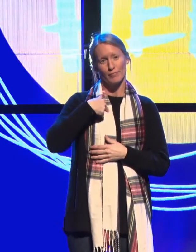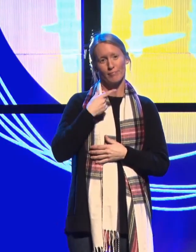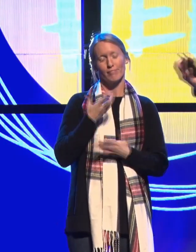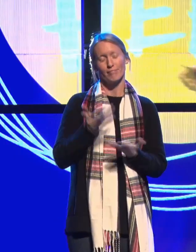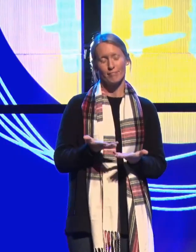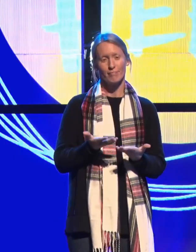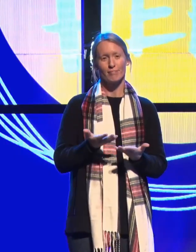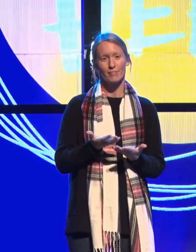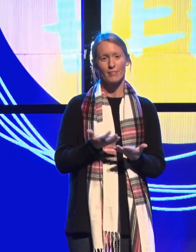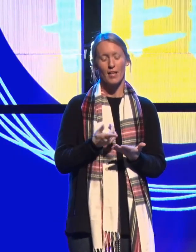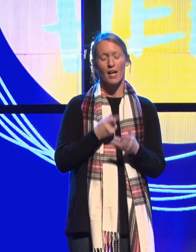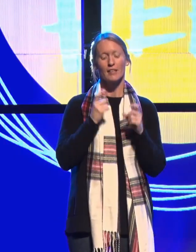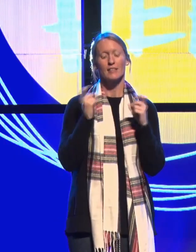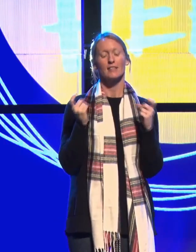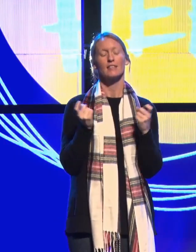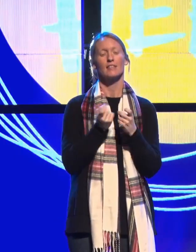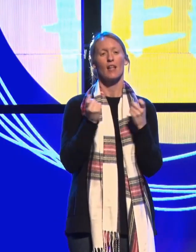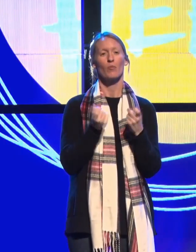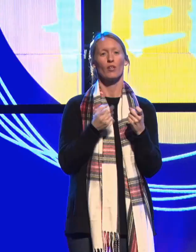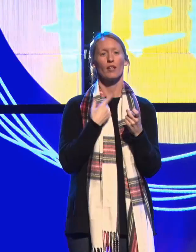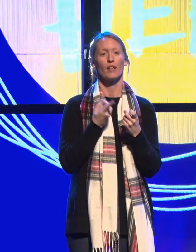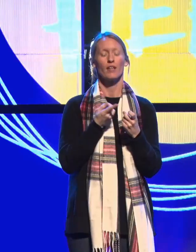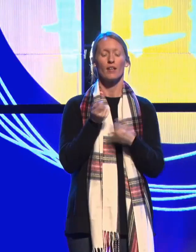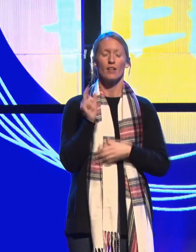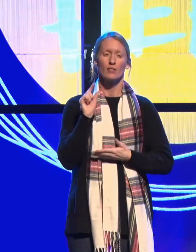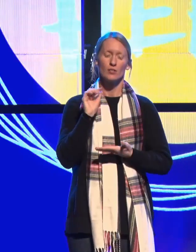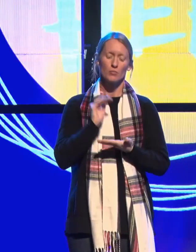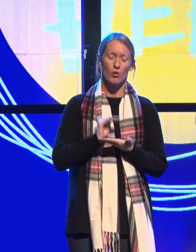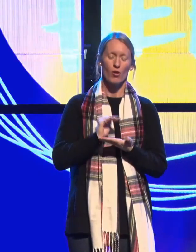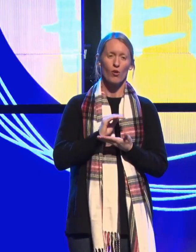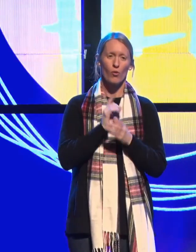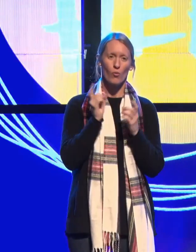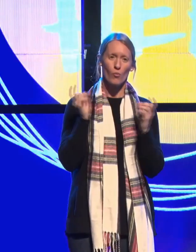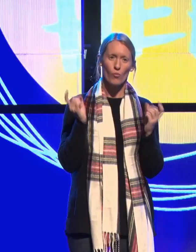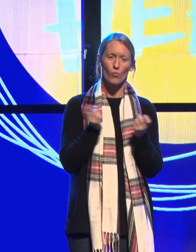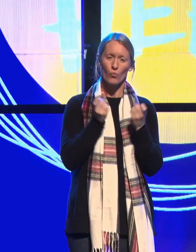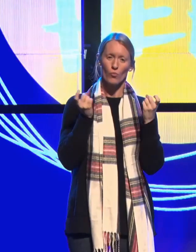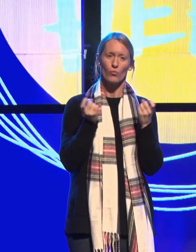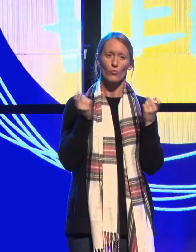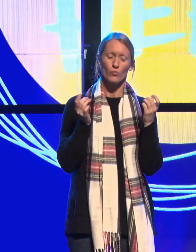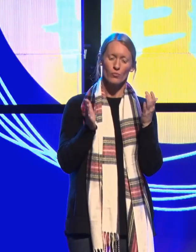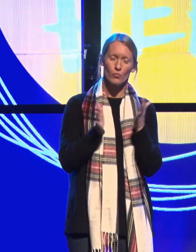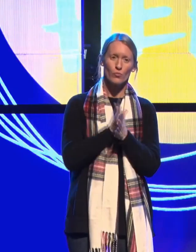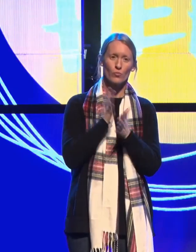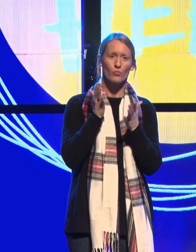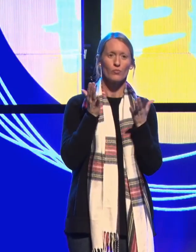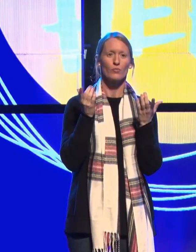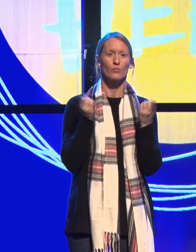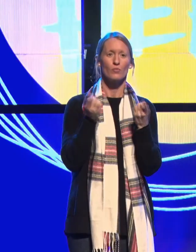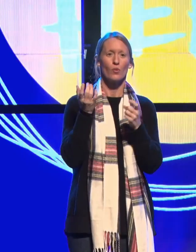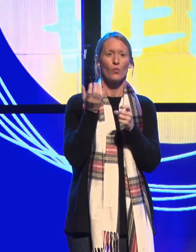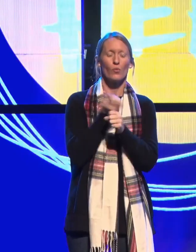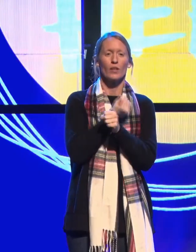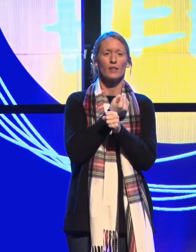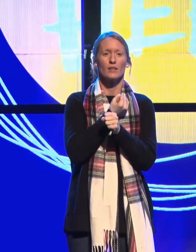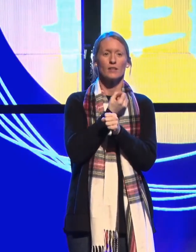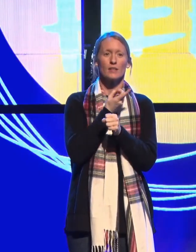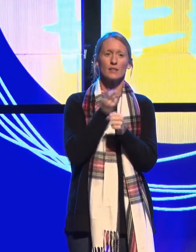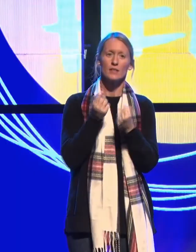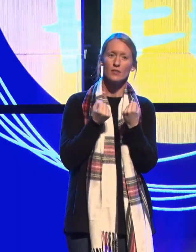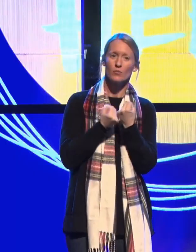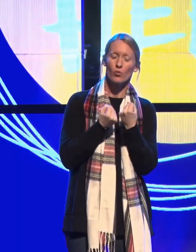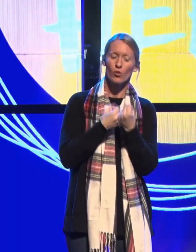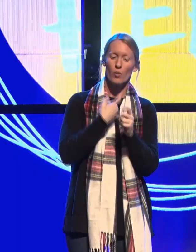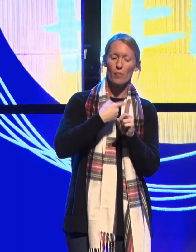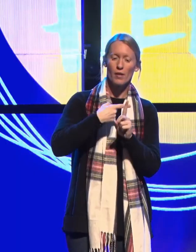You got to celebrate the little wins. Didn't eat the whole bag, right? Celebration reinforces the positive behaviors in our lives. Like when we celebrate the good things,